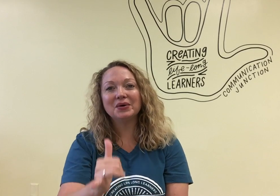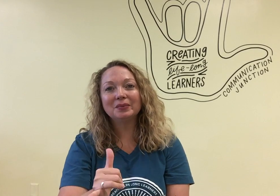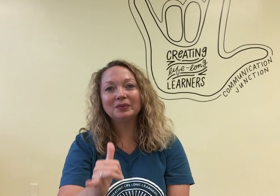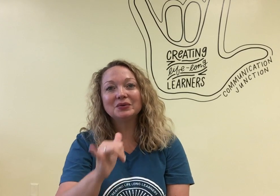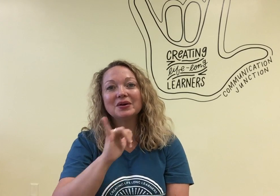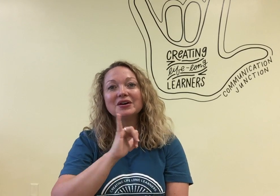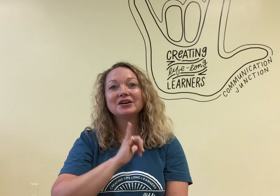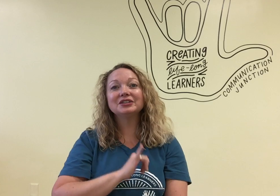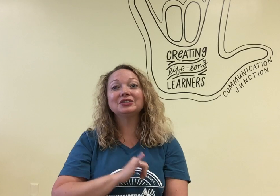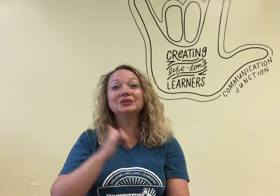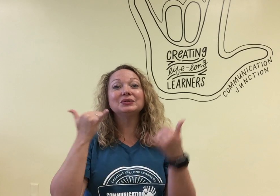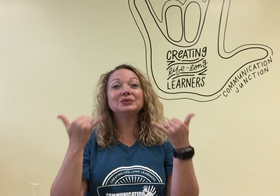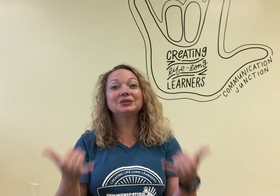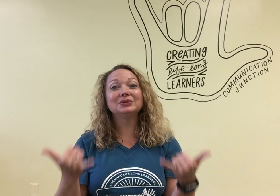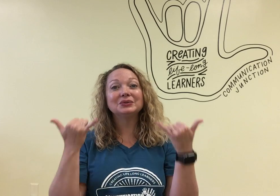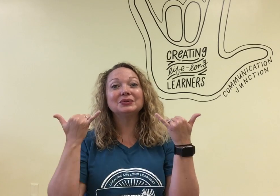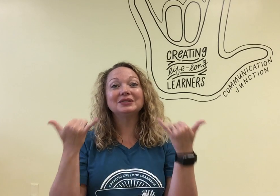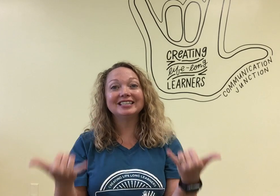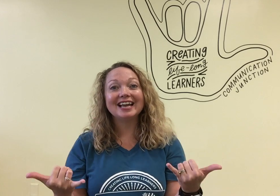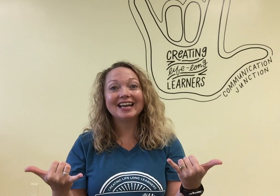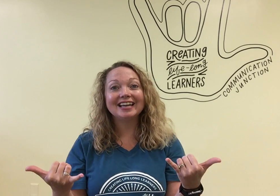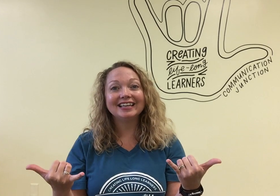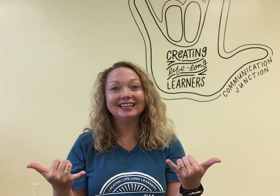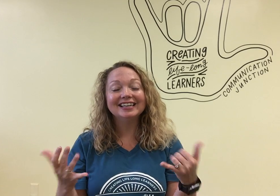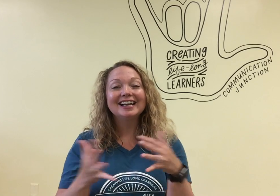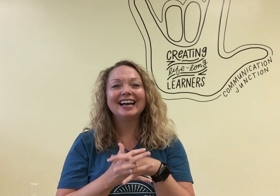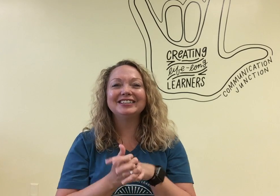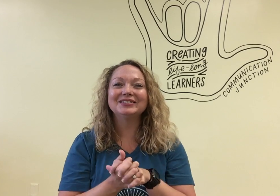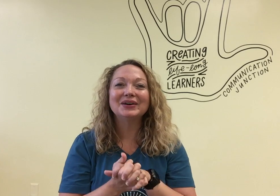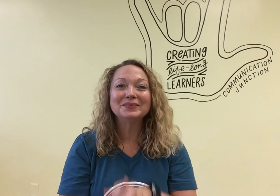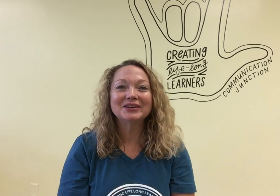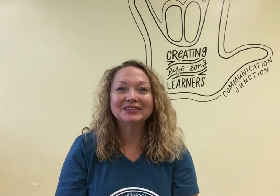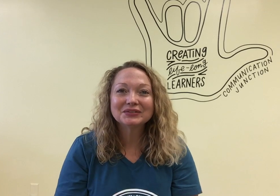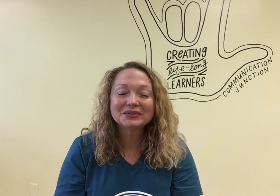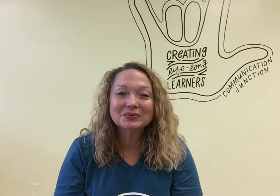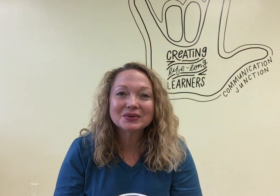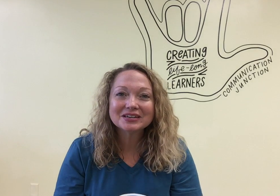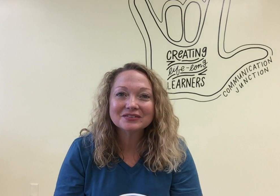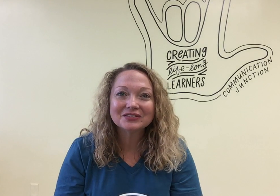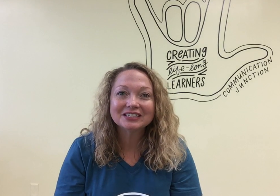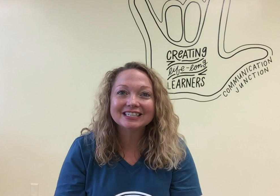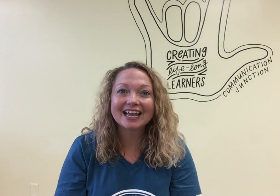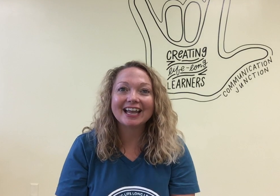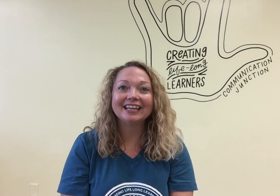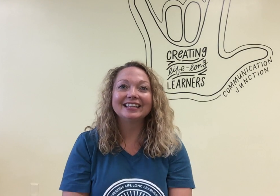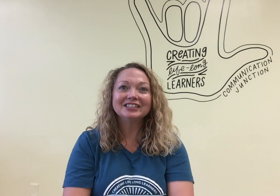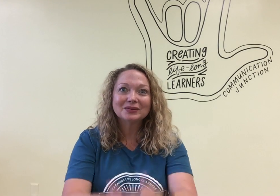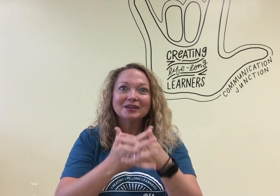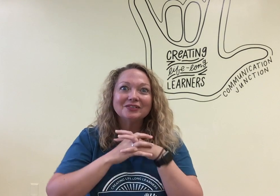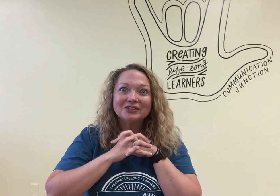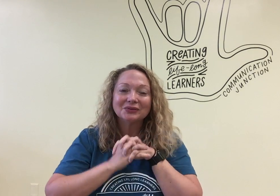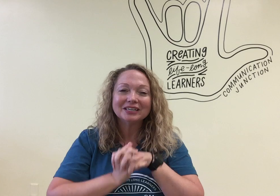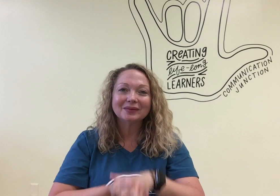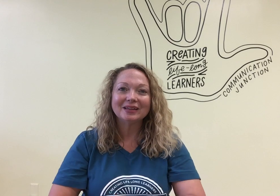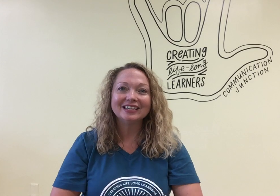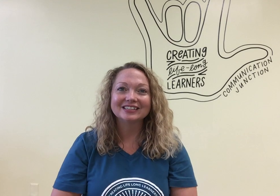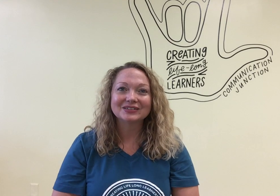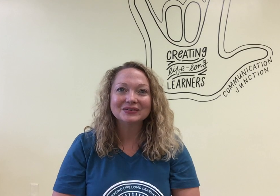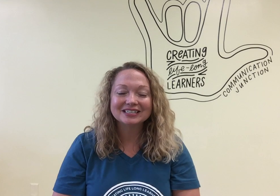Hope you are too today. I do hope you guys are doing wonderful today. Thanks so much for joining me in the story